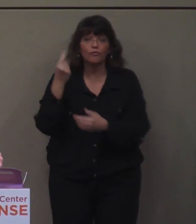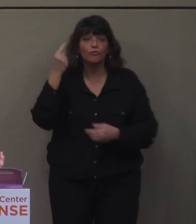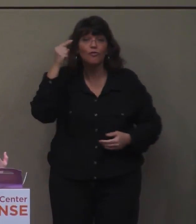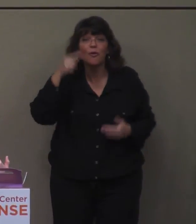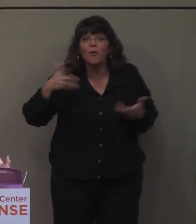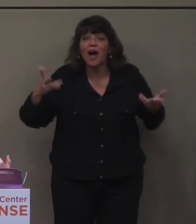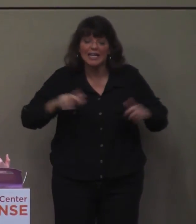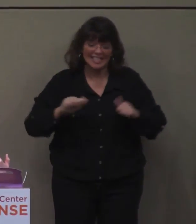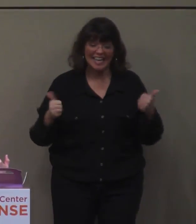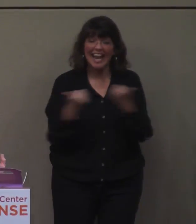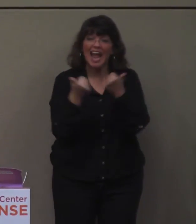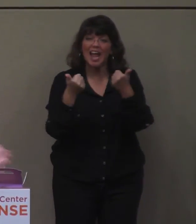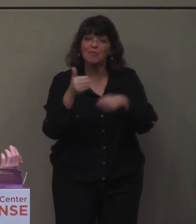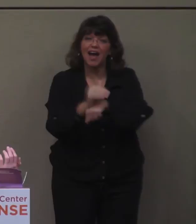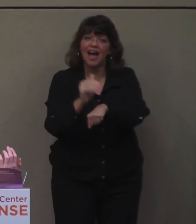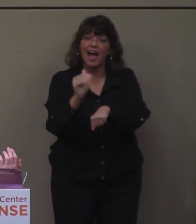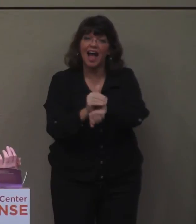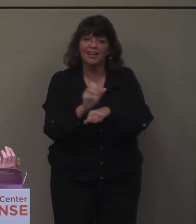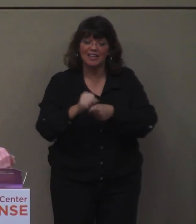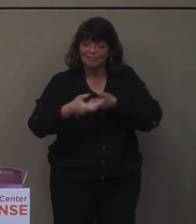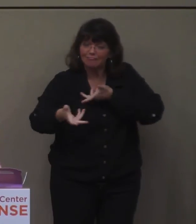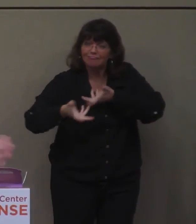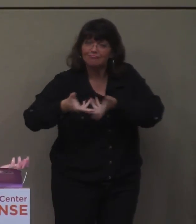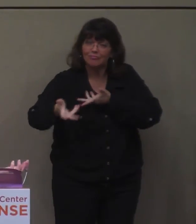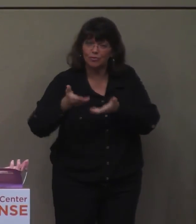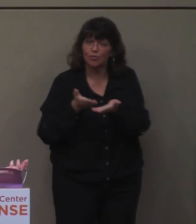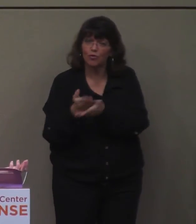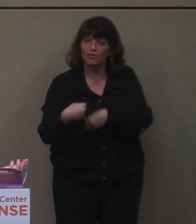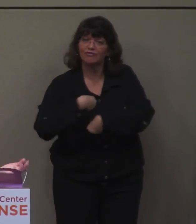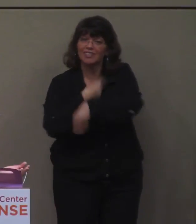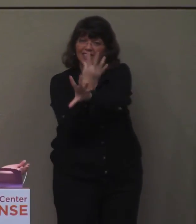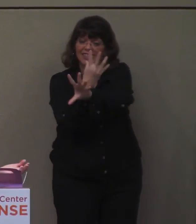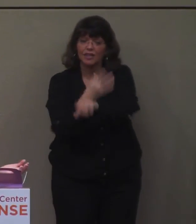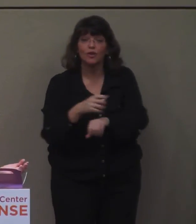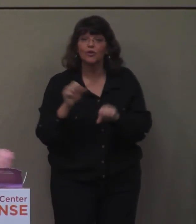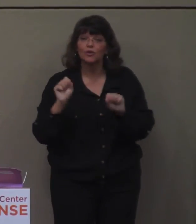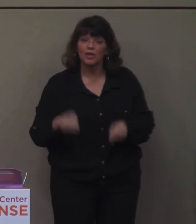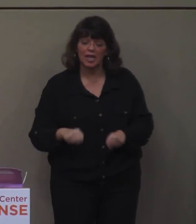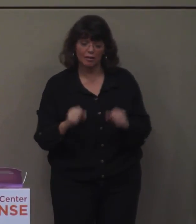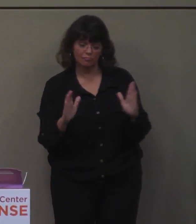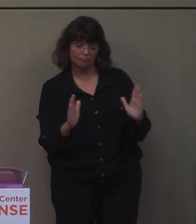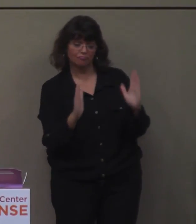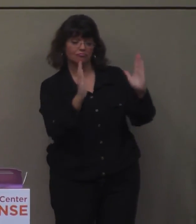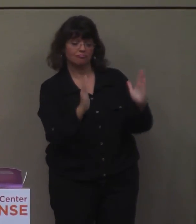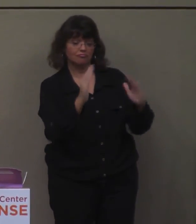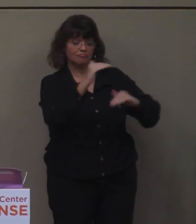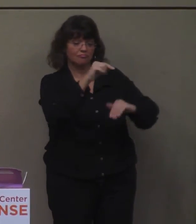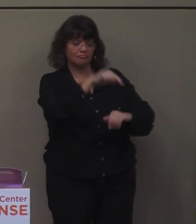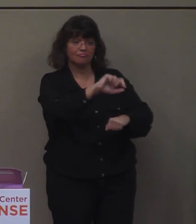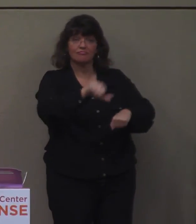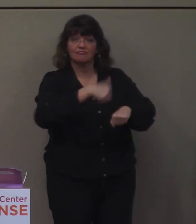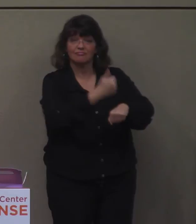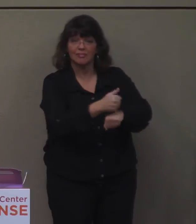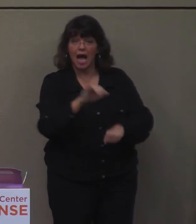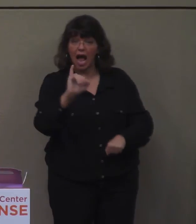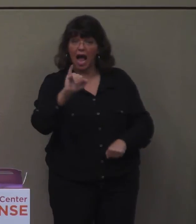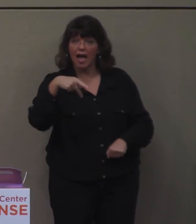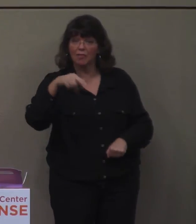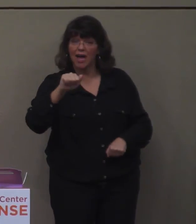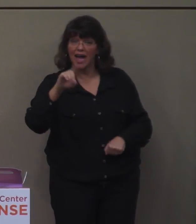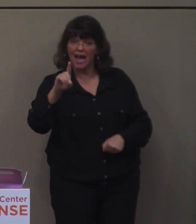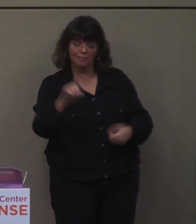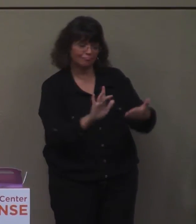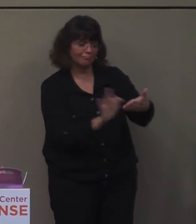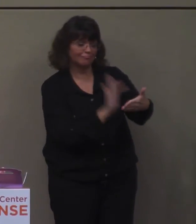at your house, they make dinner at their house, you put out your iPad and you guys have dinner together as a family. I think we can be creative, and I think that's one